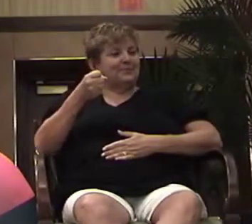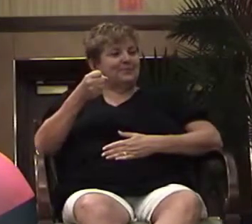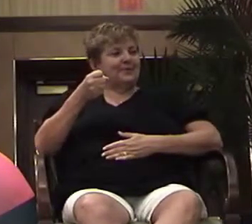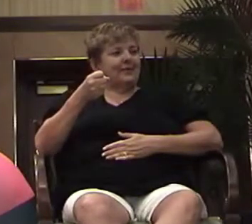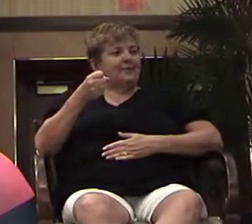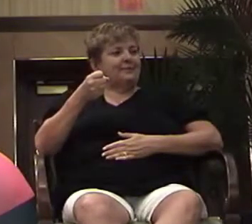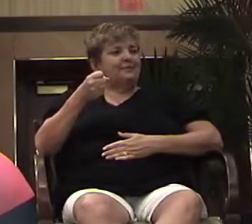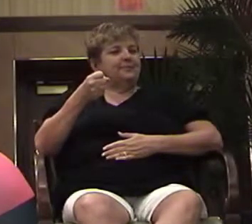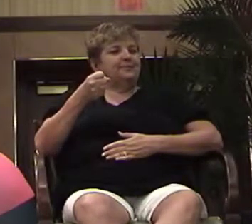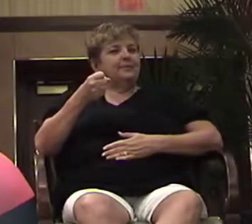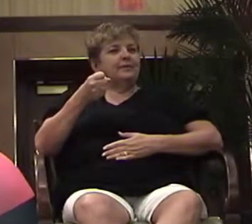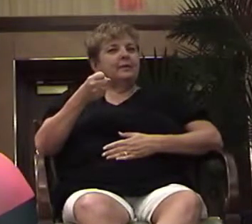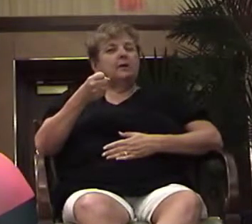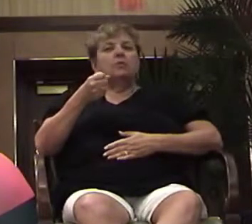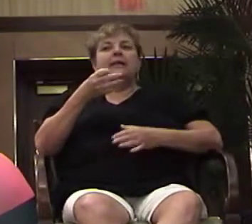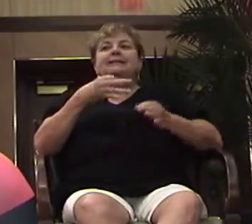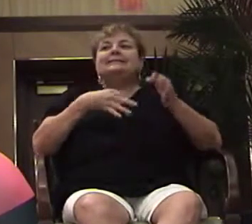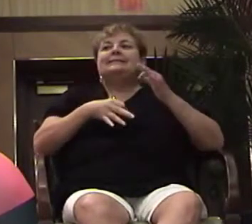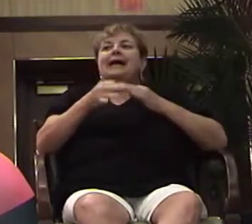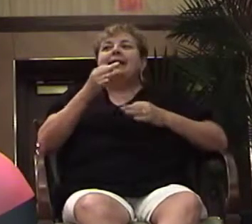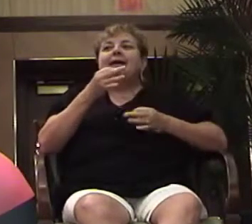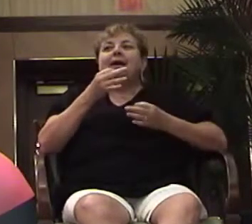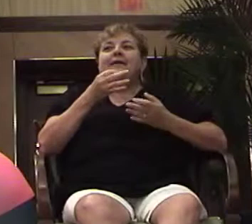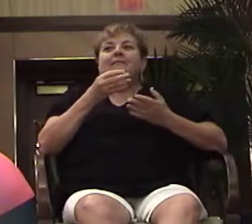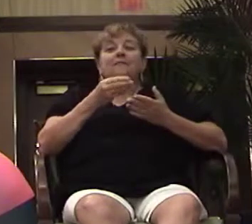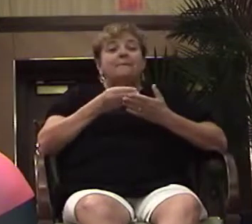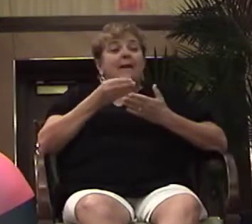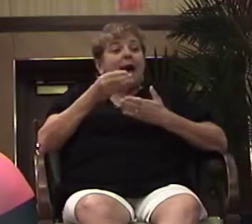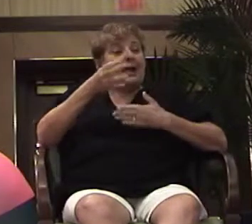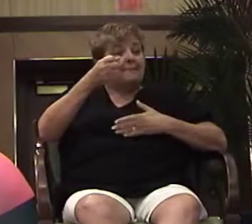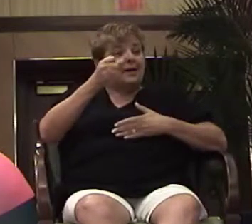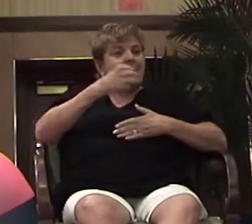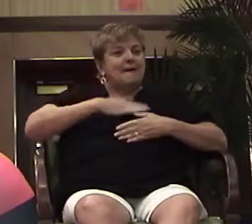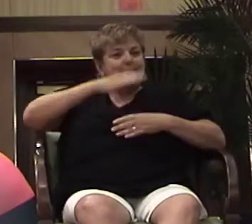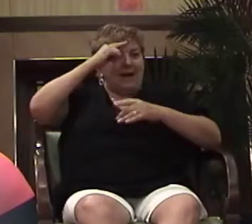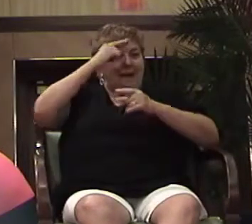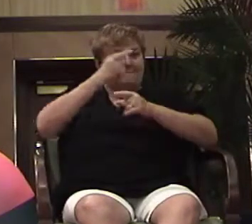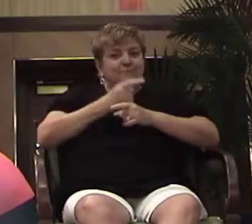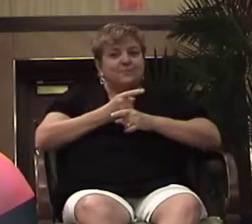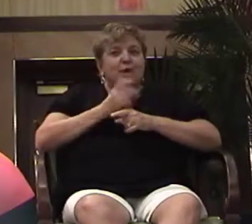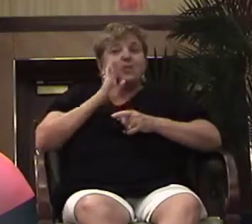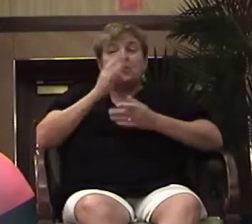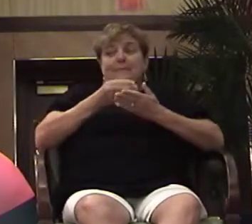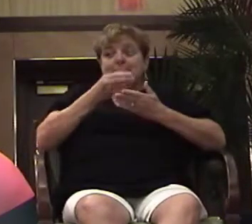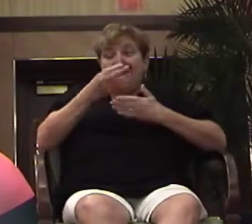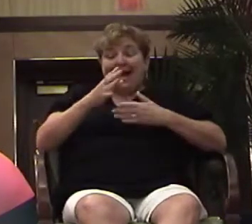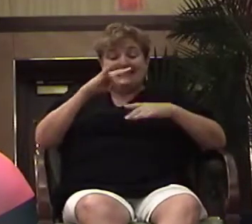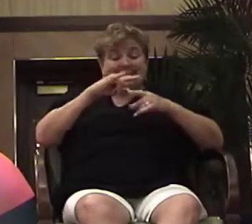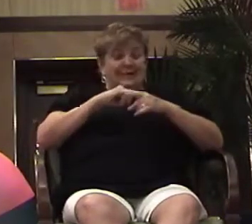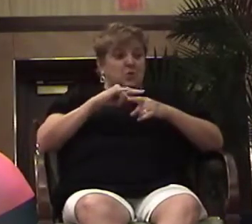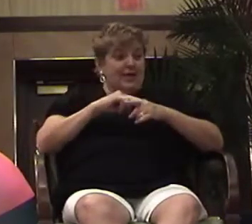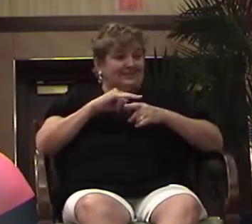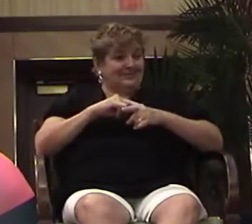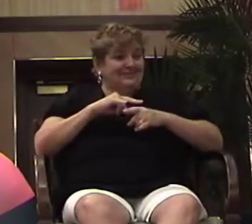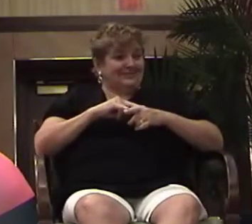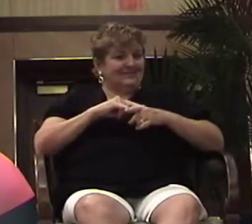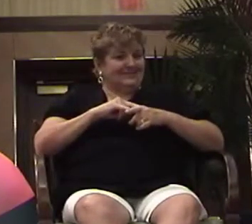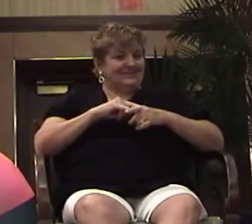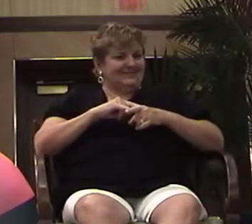Instead of buying milk, my brother bought cigarettes. They had wings. I don't think they even